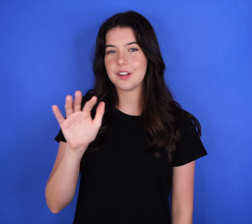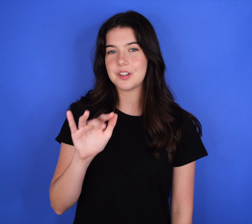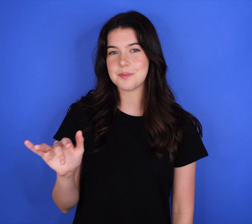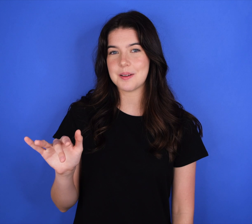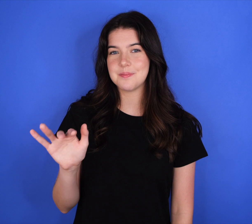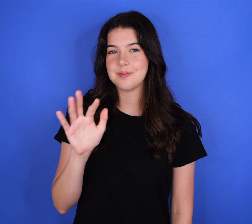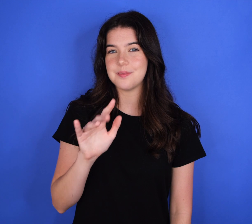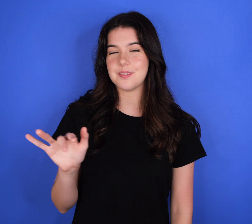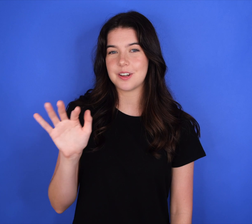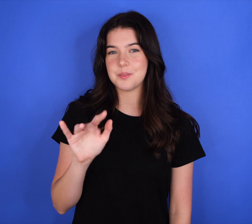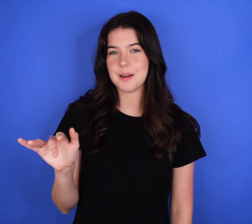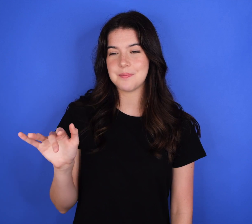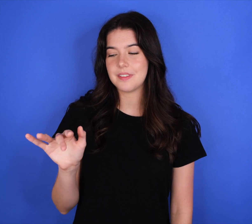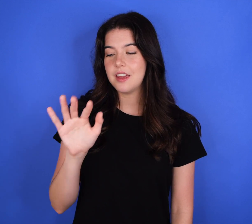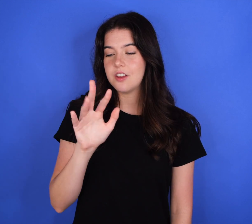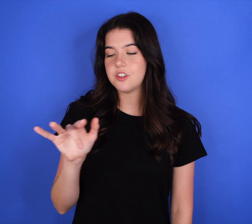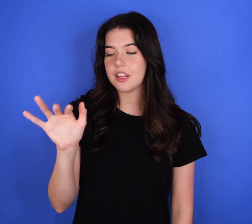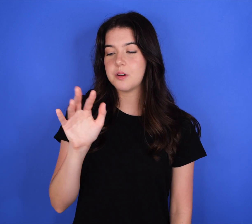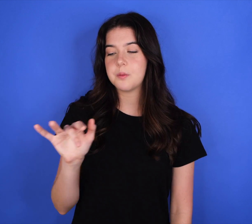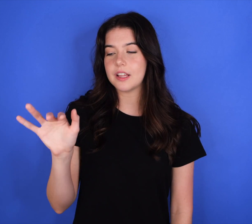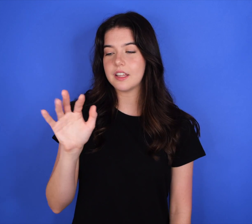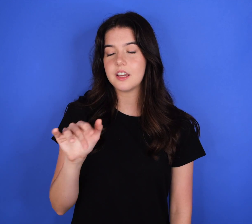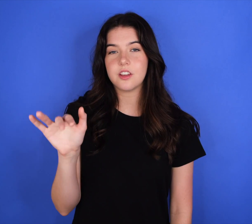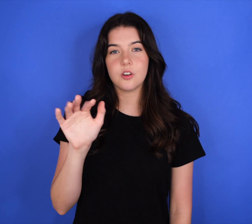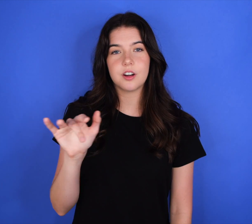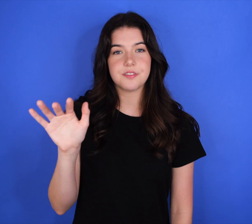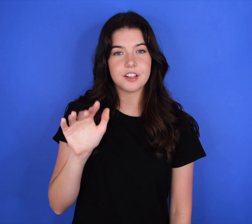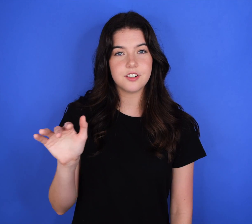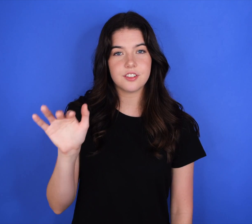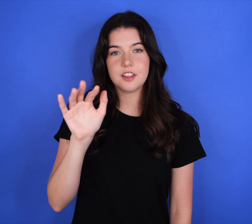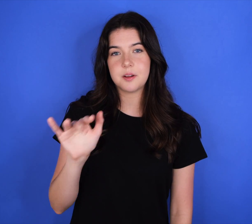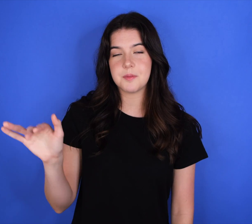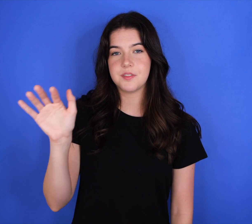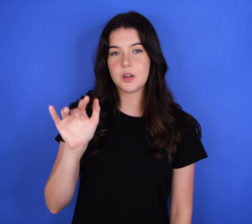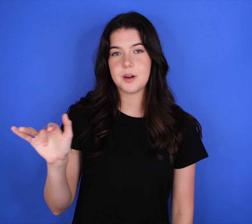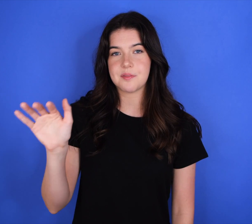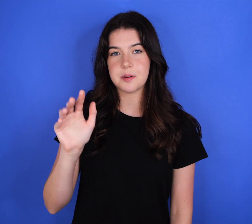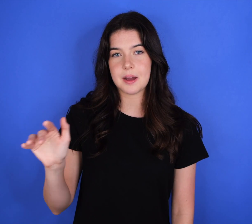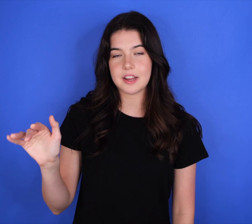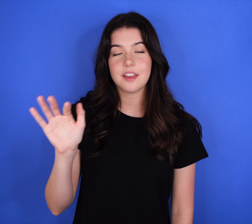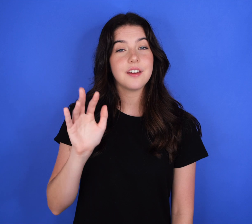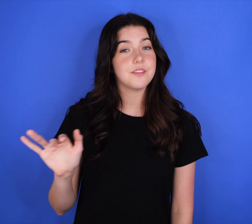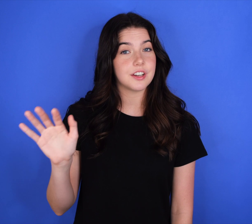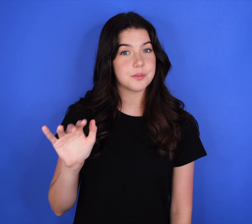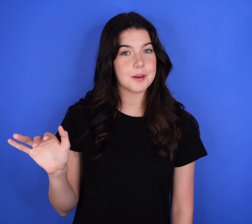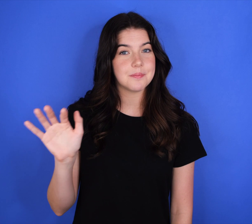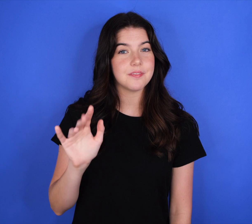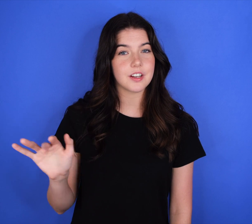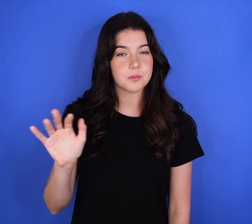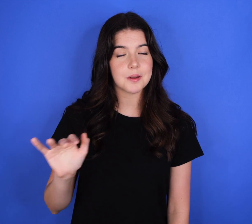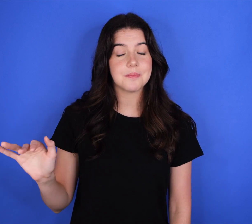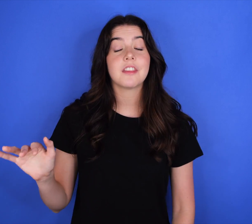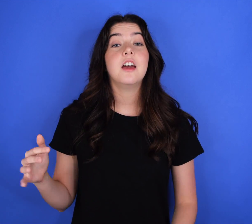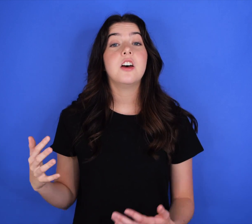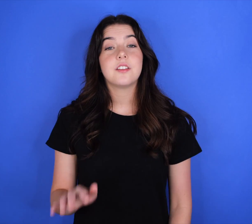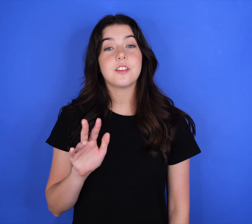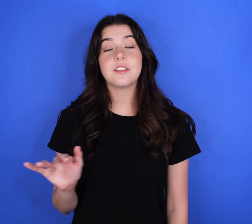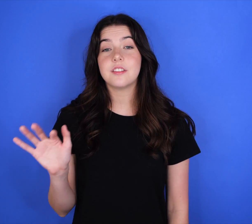Fingerspell, fingerspell. So you're just kind of wiggling your fingers and they're moving away from your body. Fingerspell, fingerspell. So this is the